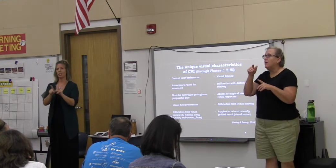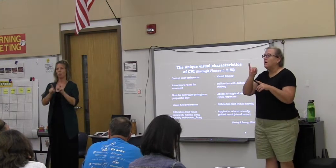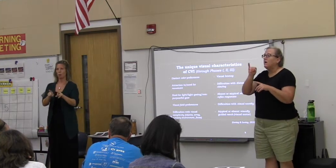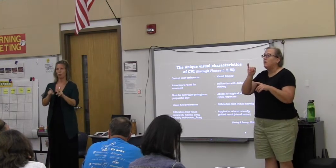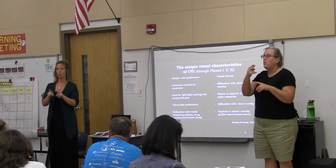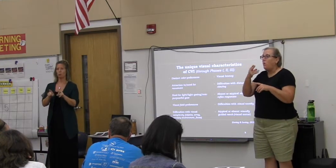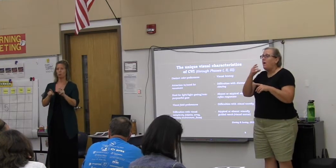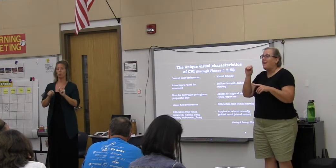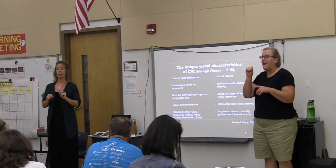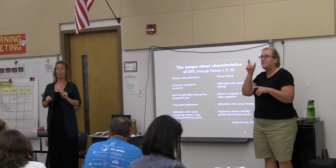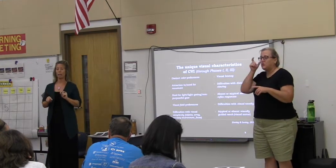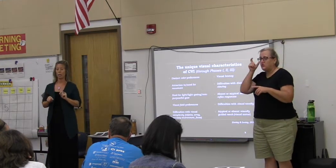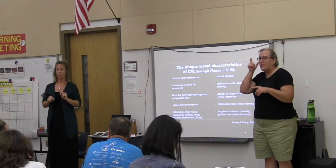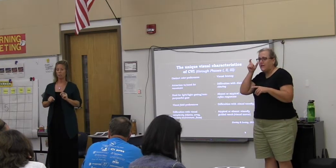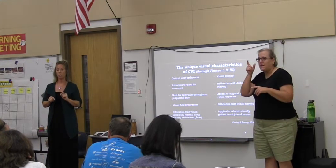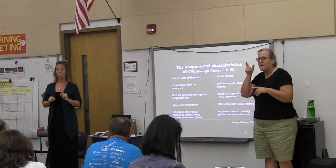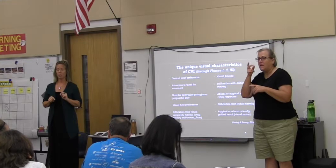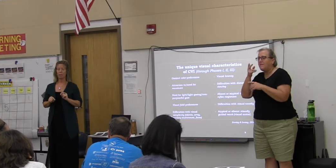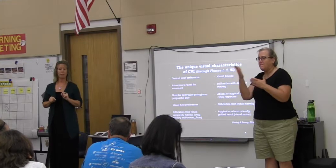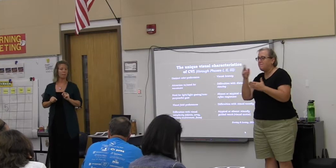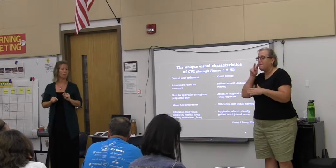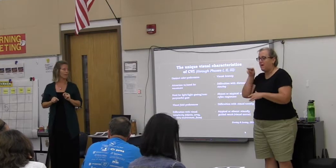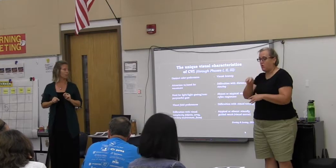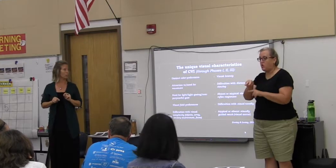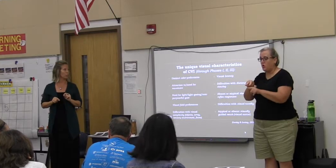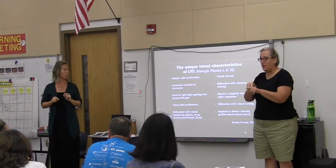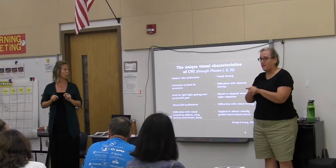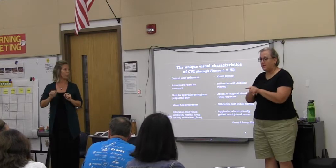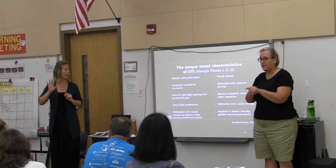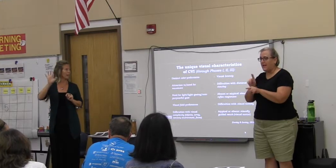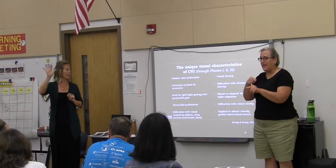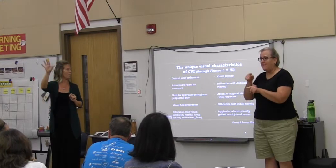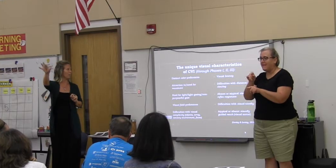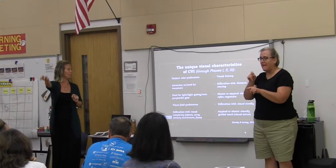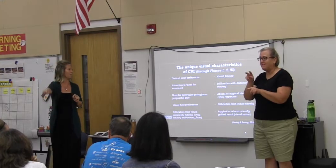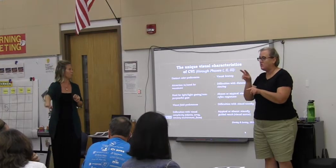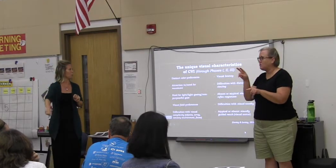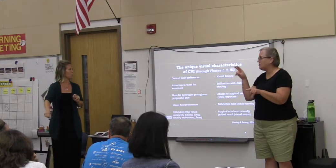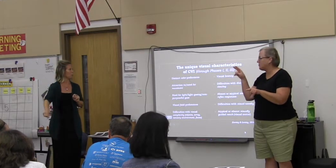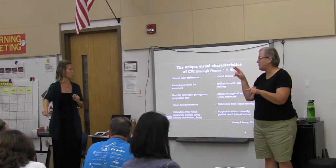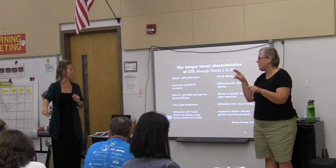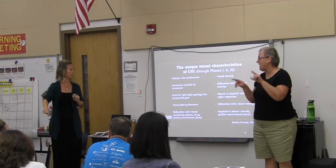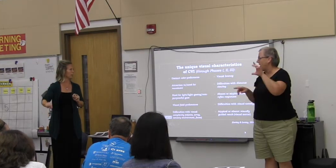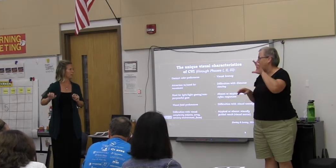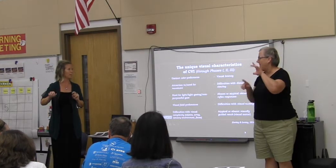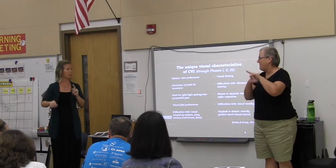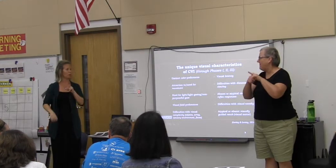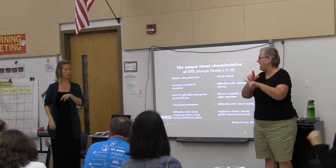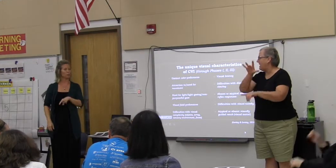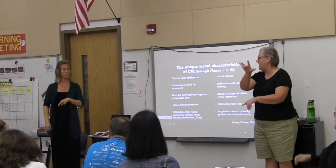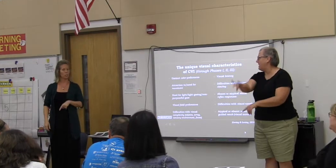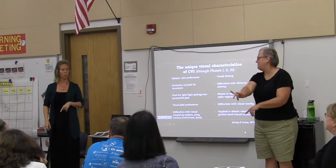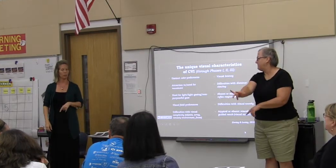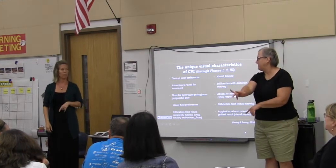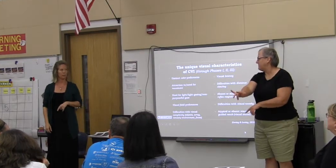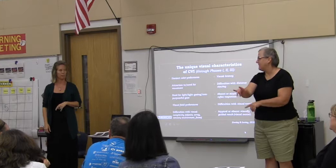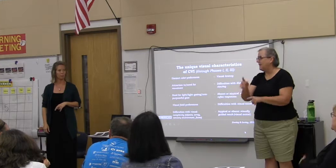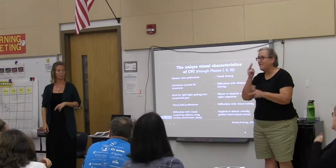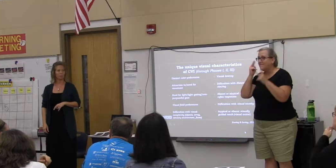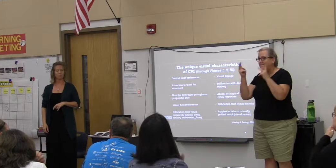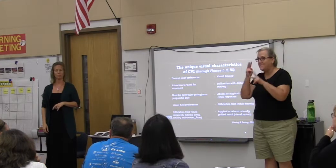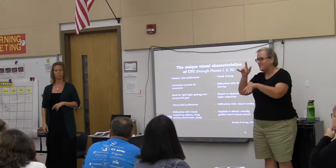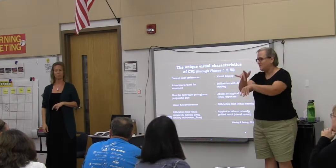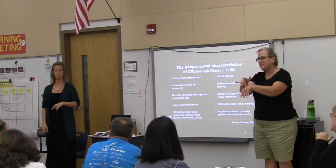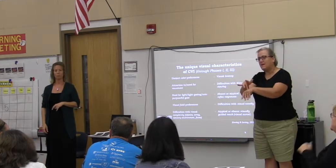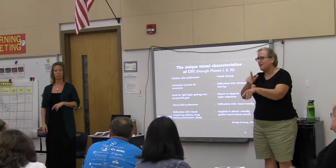Johan and Jaden both do this, where they might look at something and then they might have to turn away, and then you see them reach for it. They don't use their vision with it at the